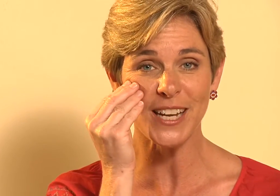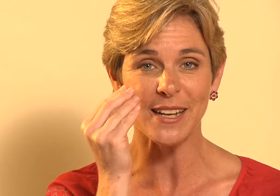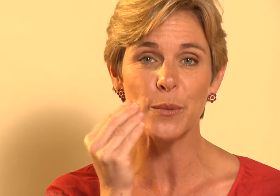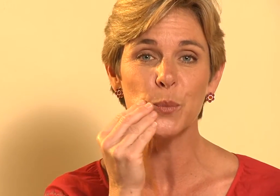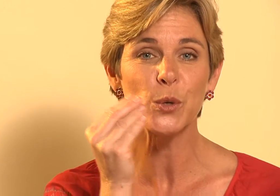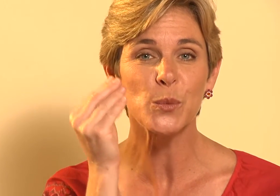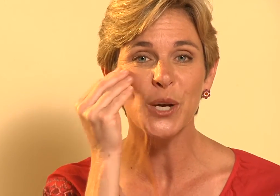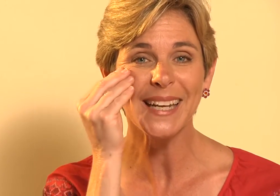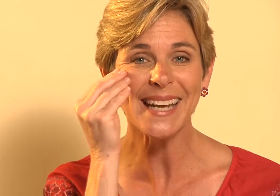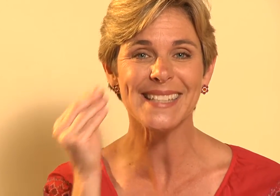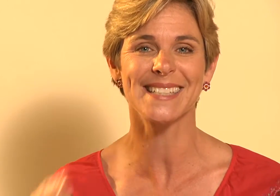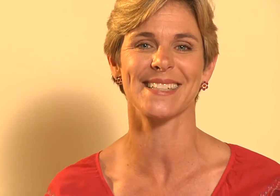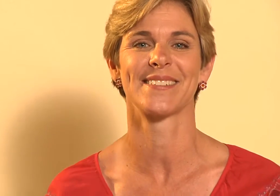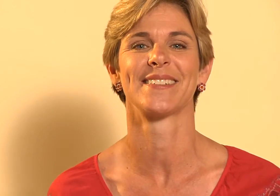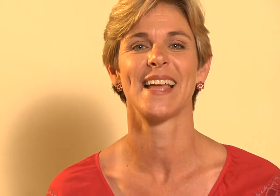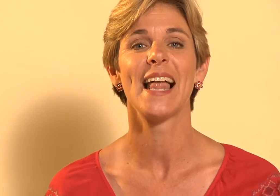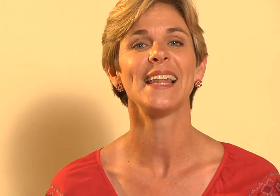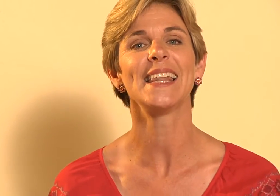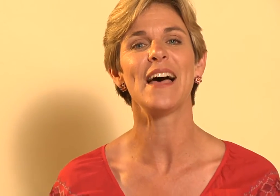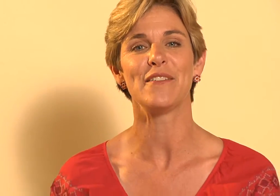cheek. Kiss. Love.